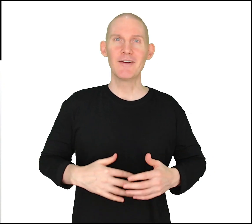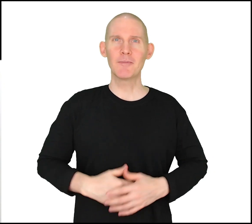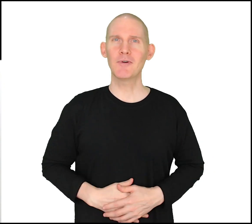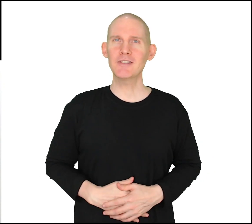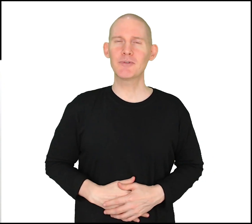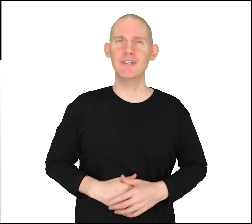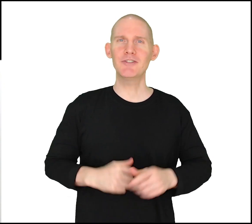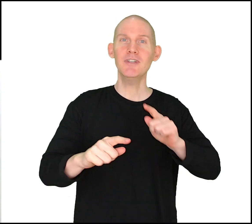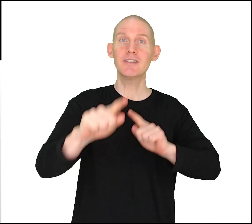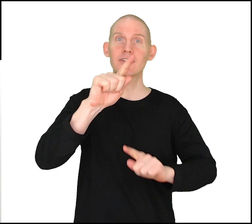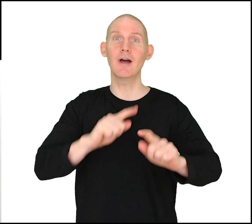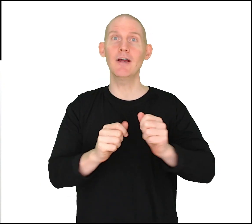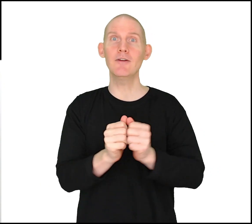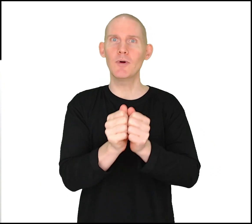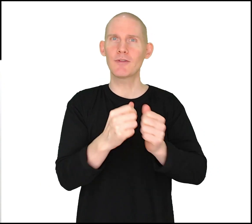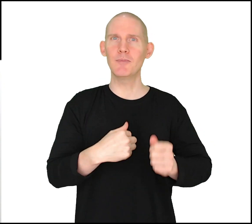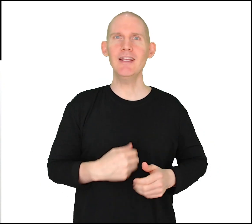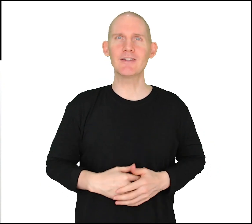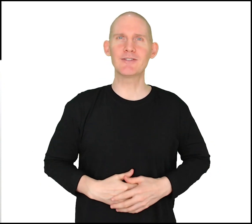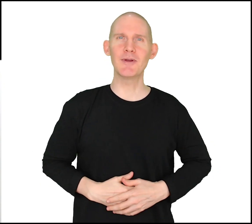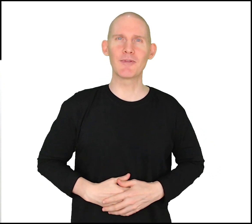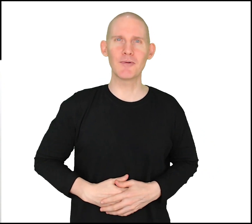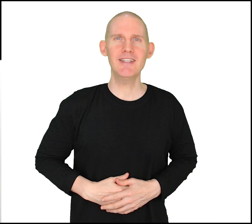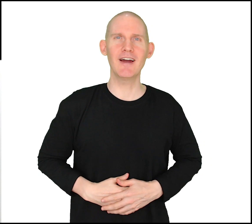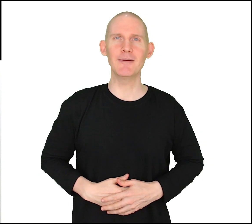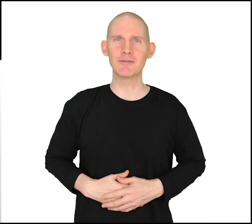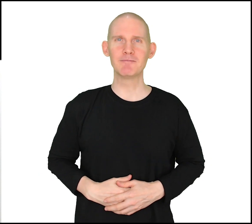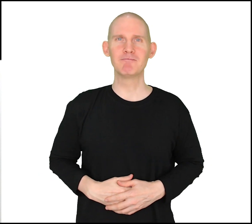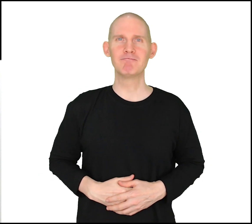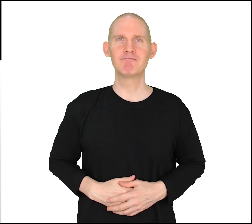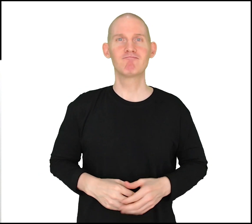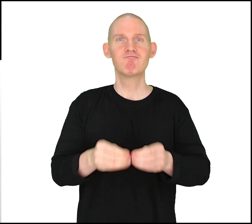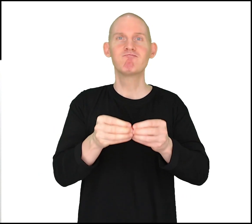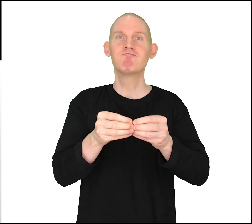Okay, from the rest position, sign with me. Let's do it 3 times.